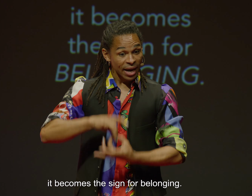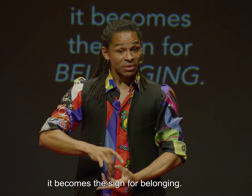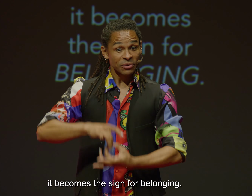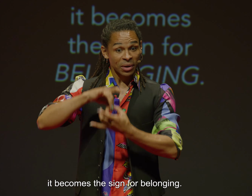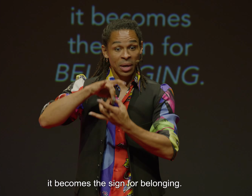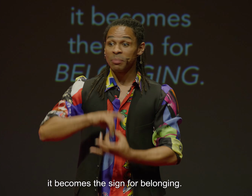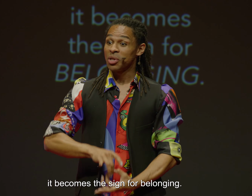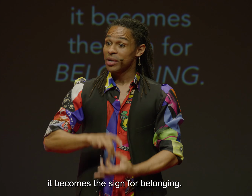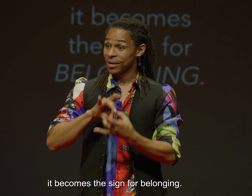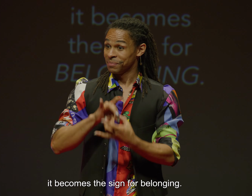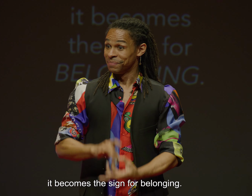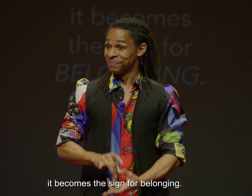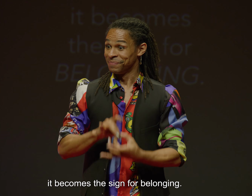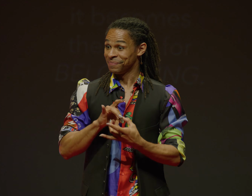sign for belonging.